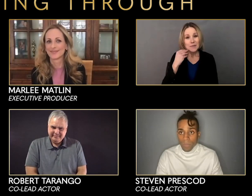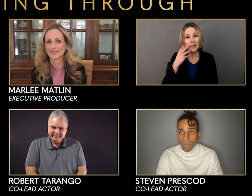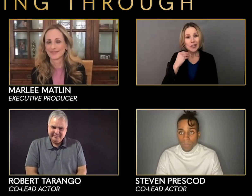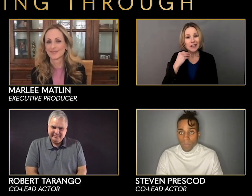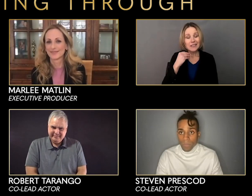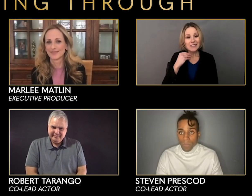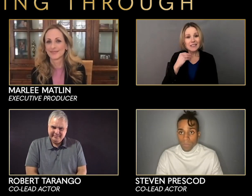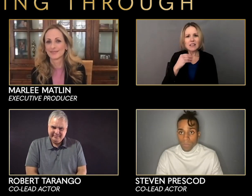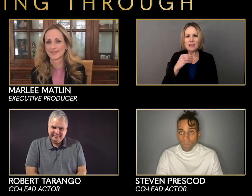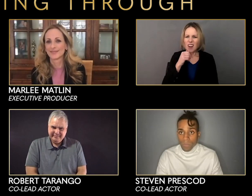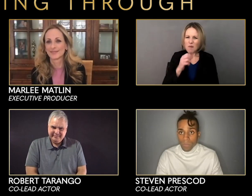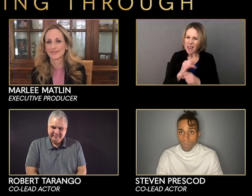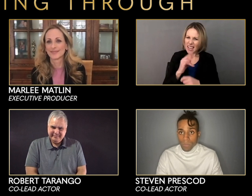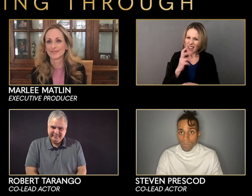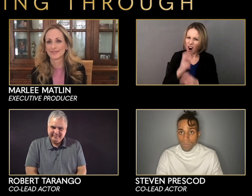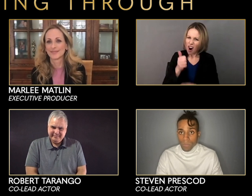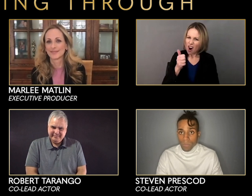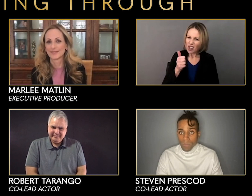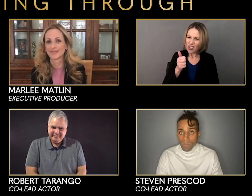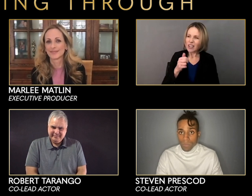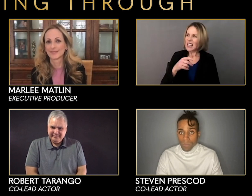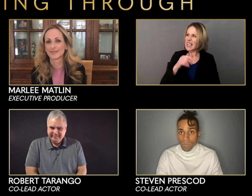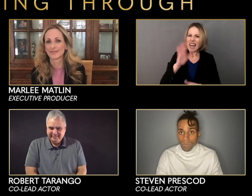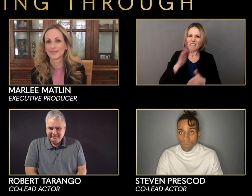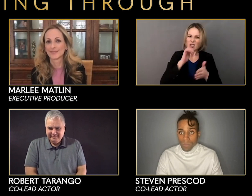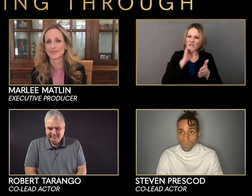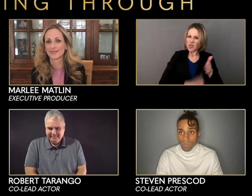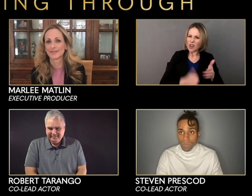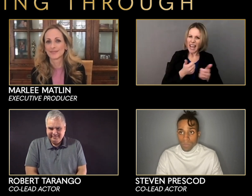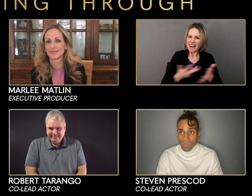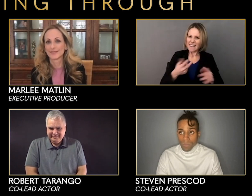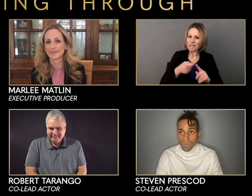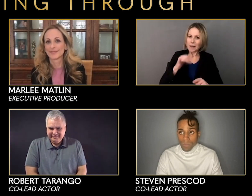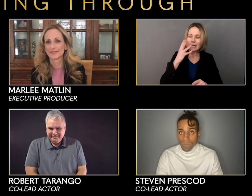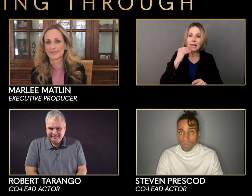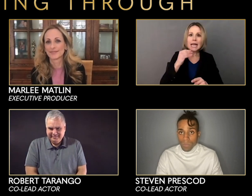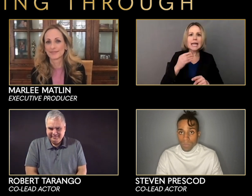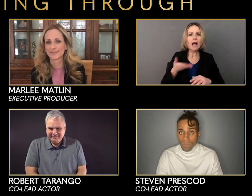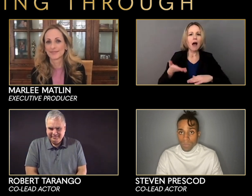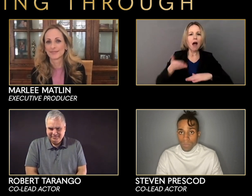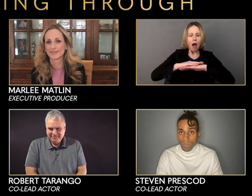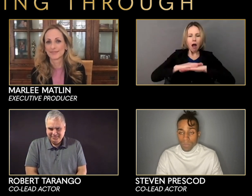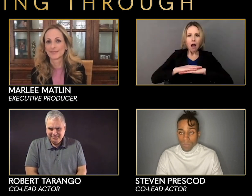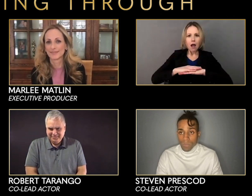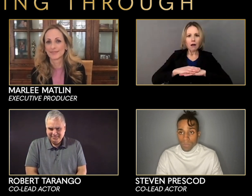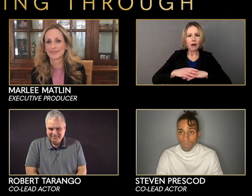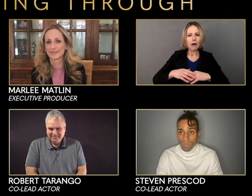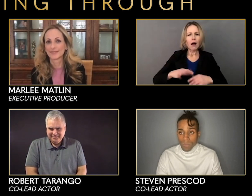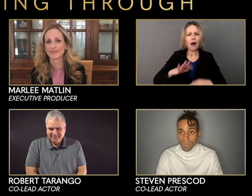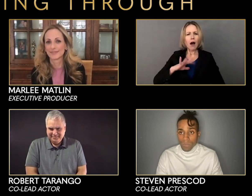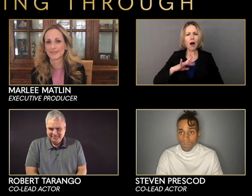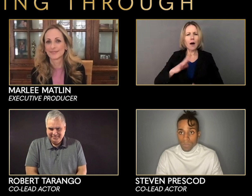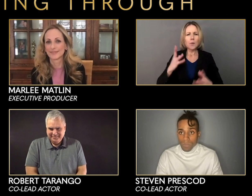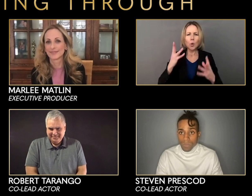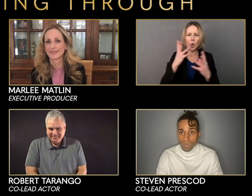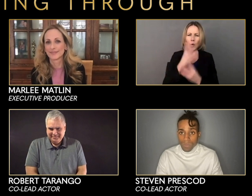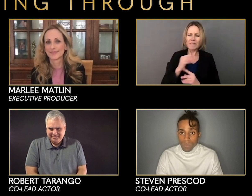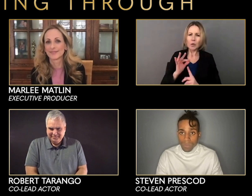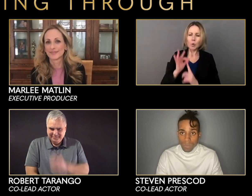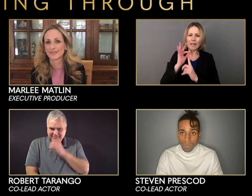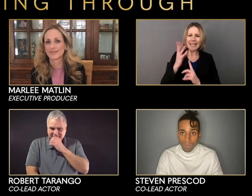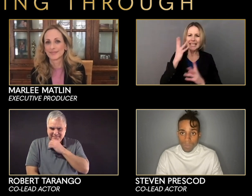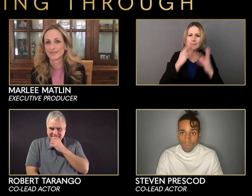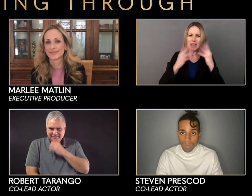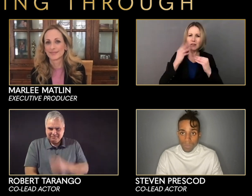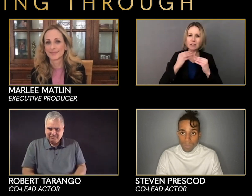or subtracted from it, but was super additive to it and made it like this unique, beautiful experience that it wouldn't have been without that. So it was